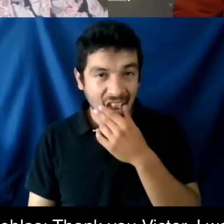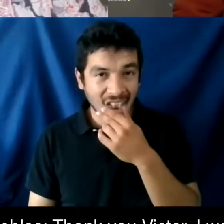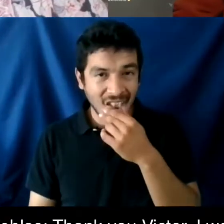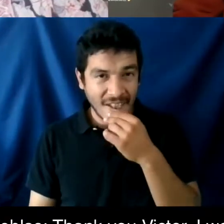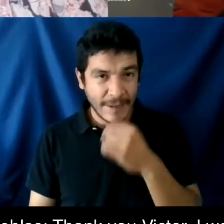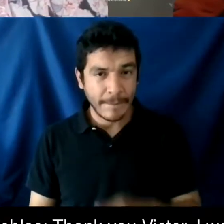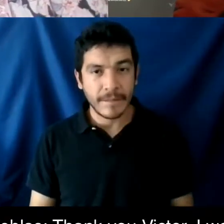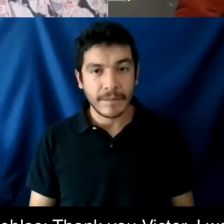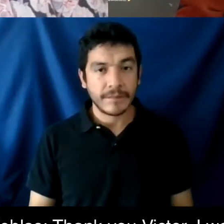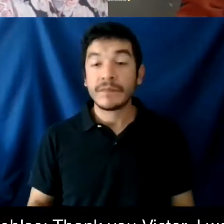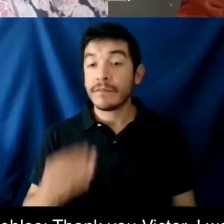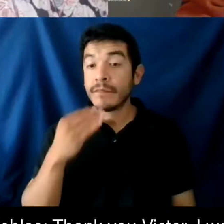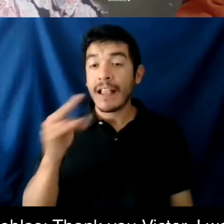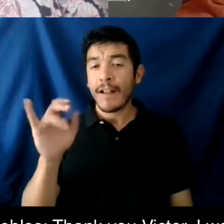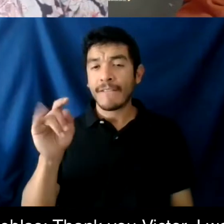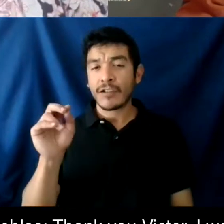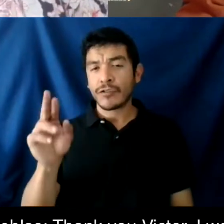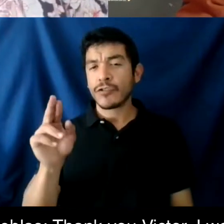Thank you, Victor.